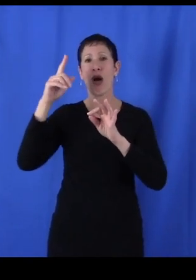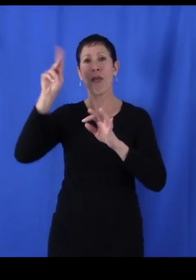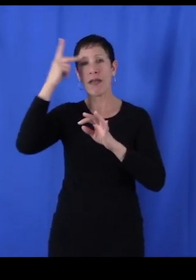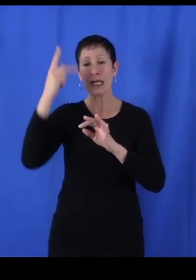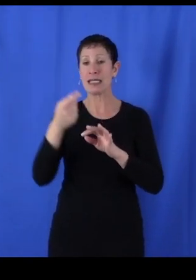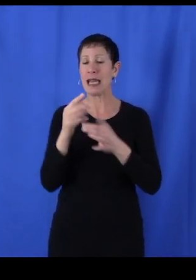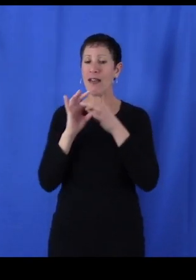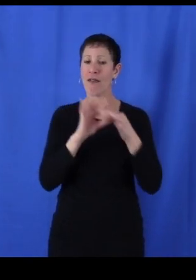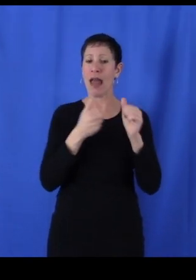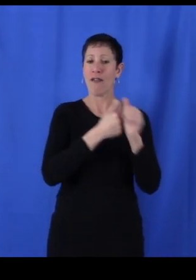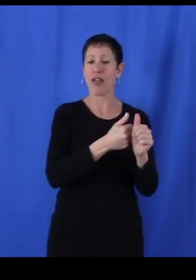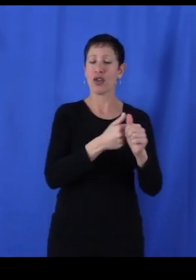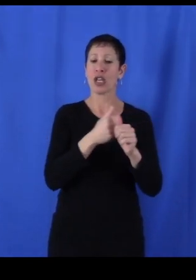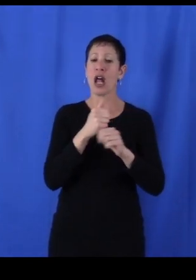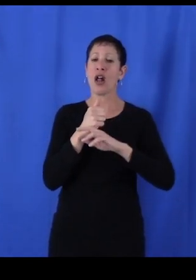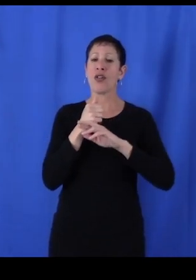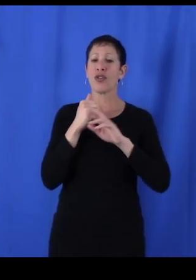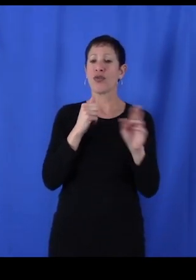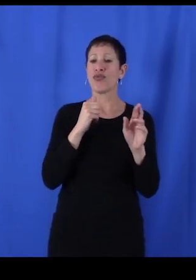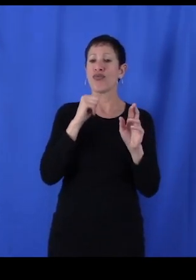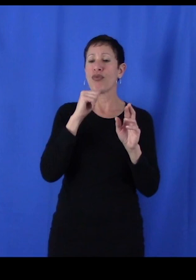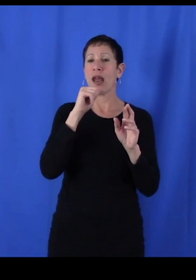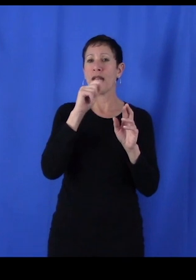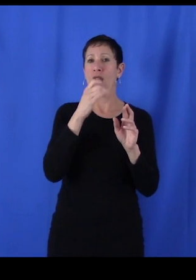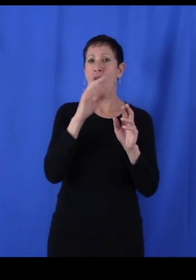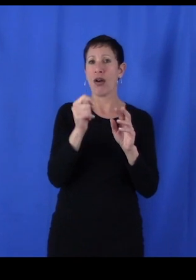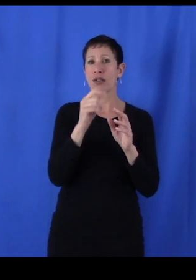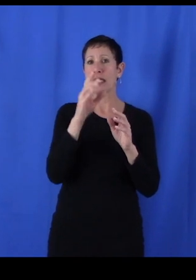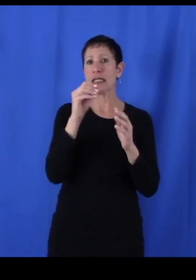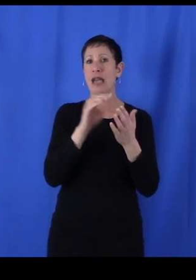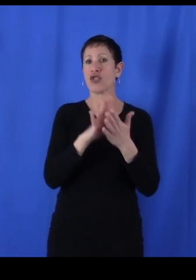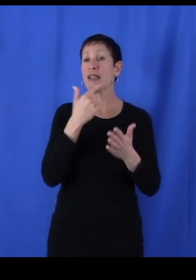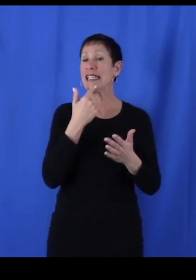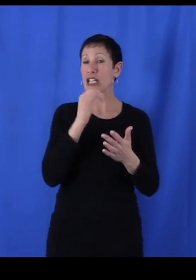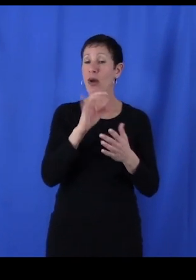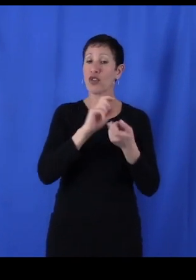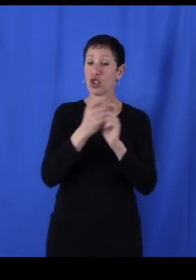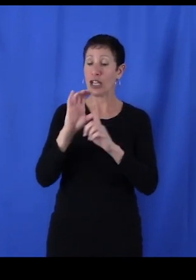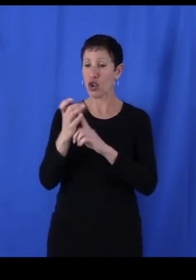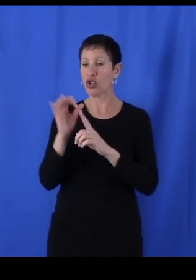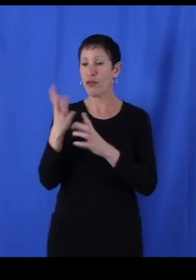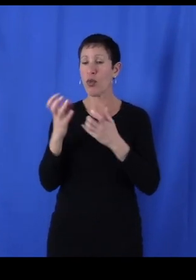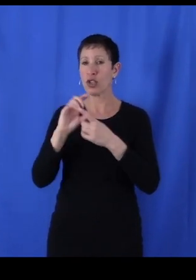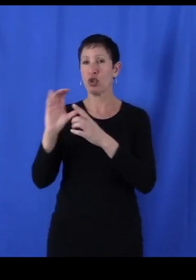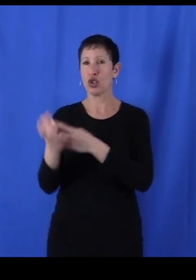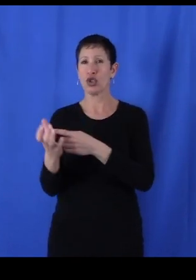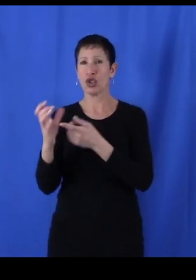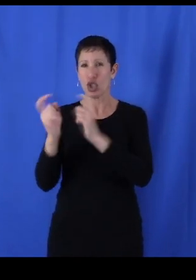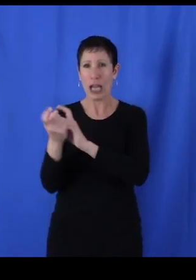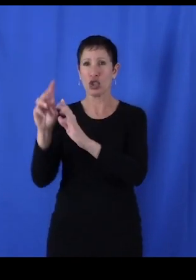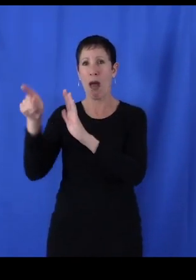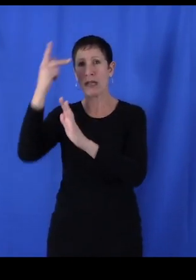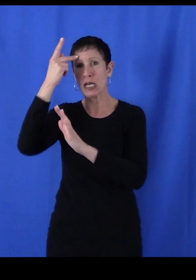doctrine, which is that you have to change culture in order to change politics. And according to Wiley, Cambridge Analytica went